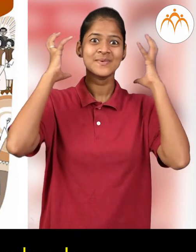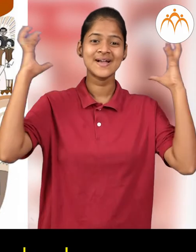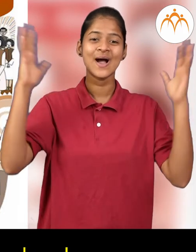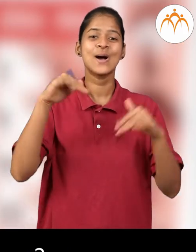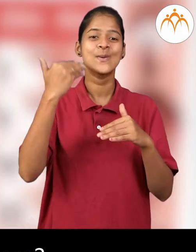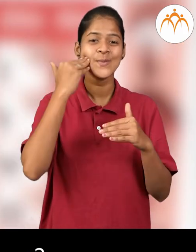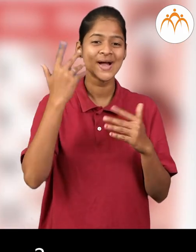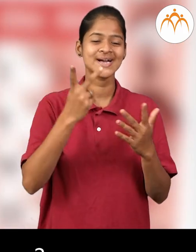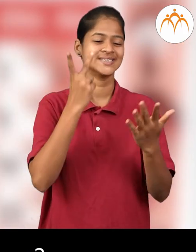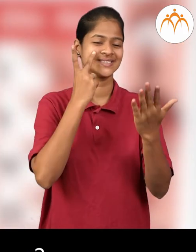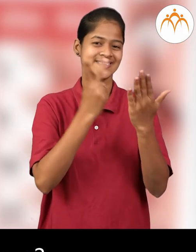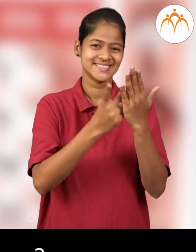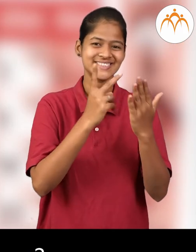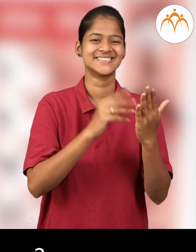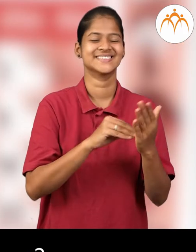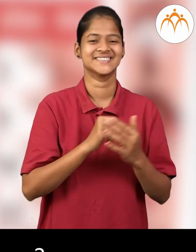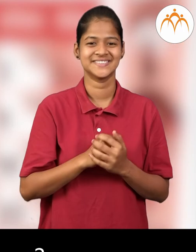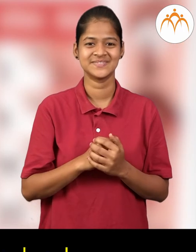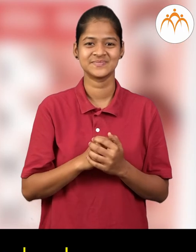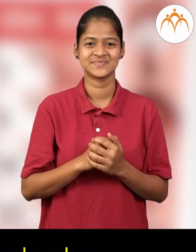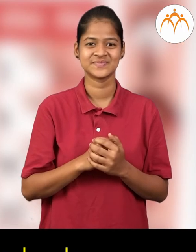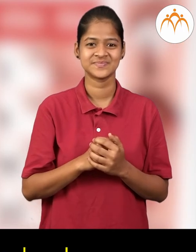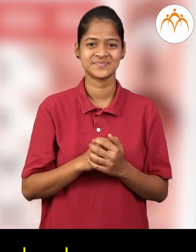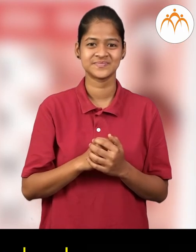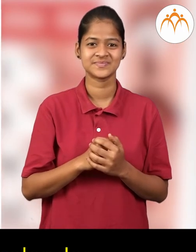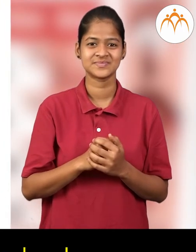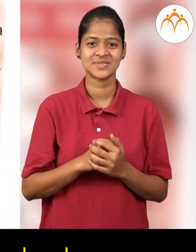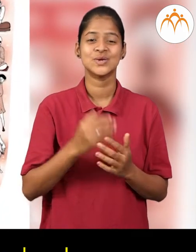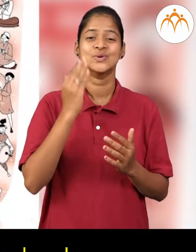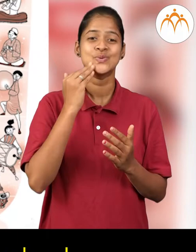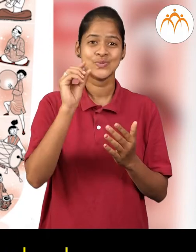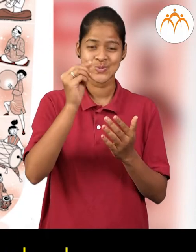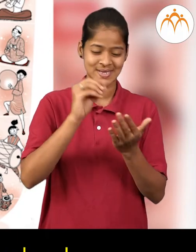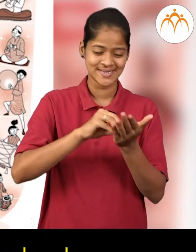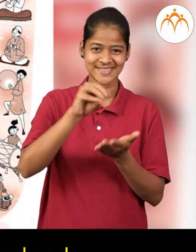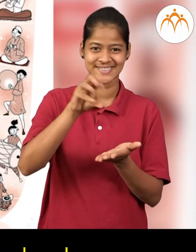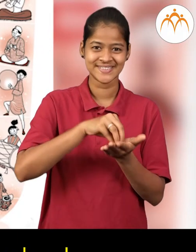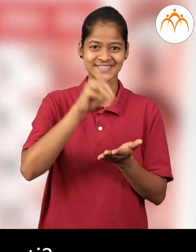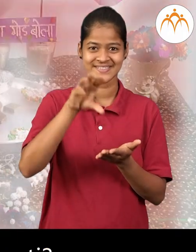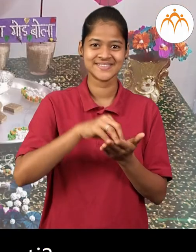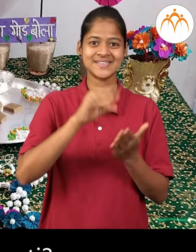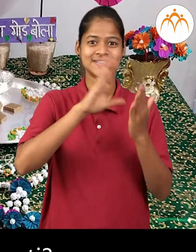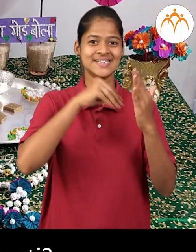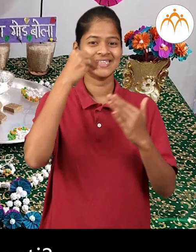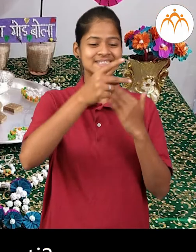When is Dashera? Let us look at the calendar. When is Sankranti?